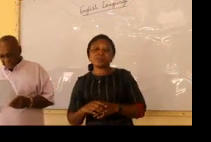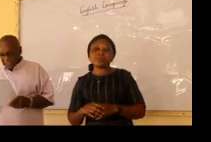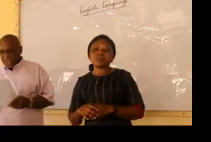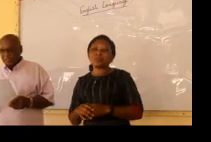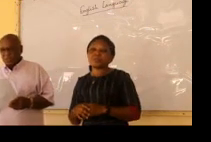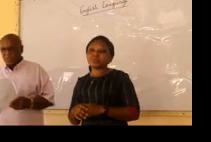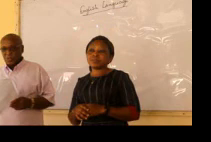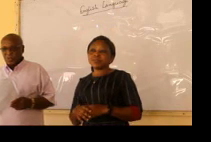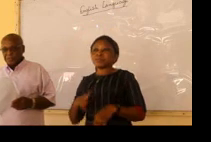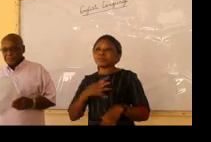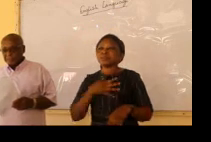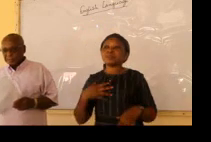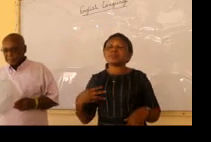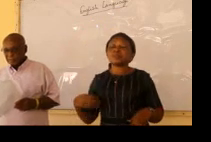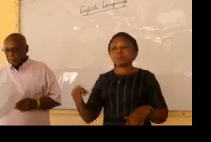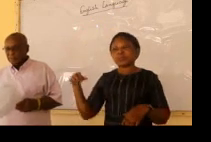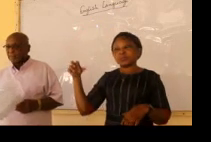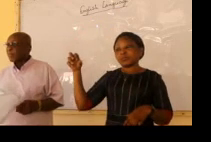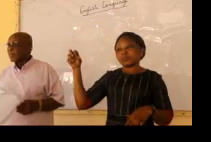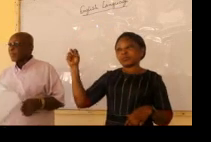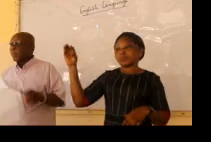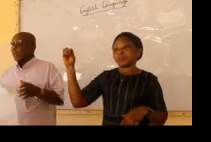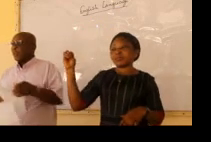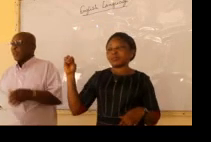sentence. And so,